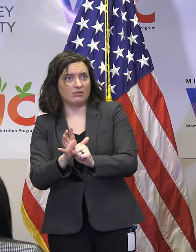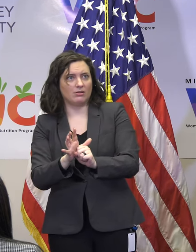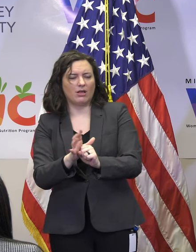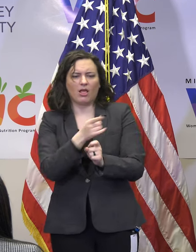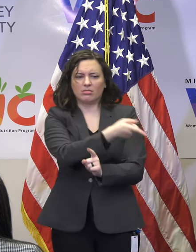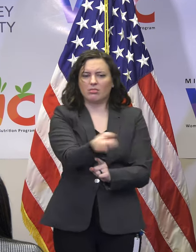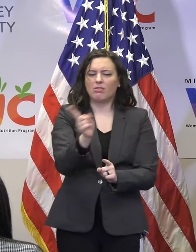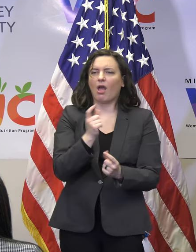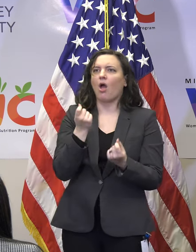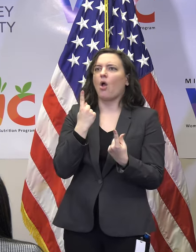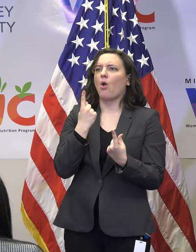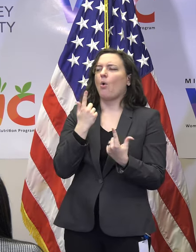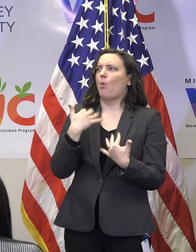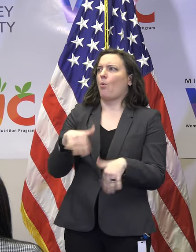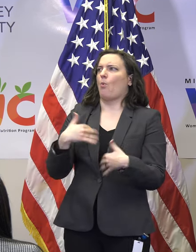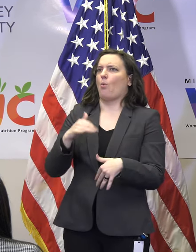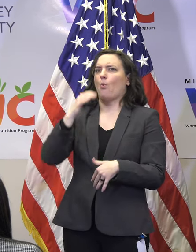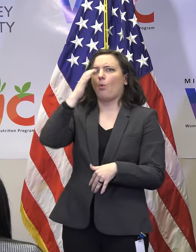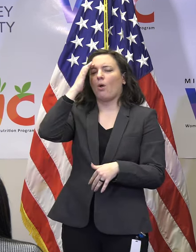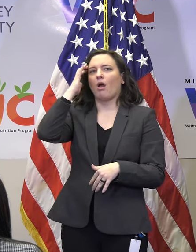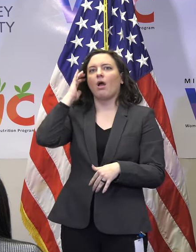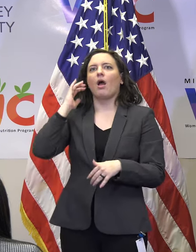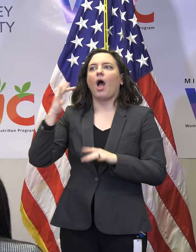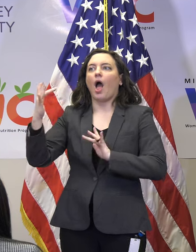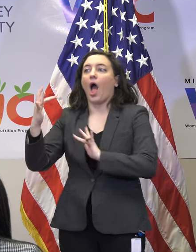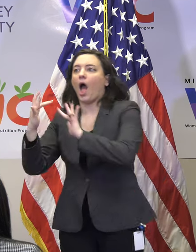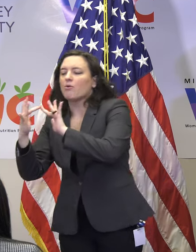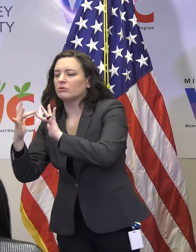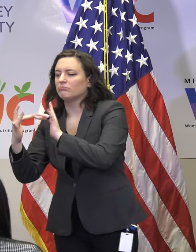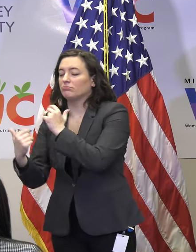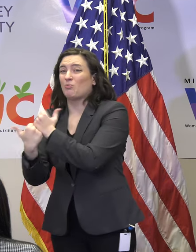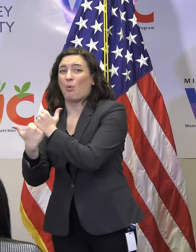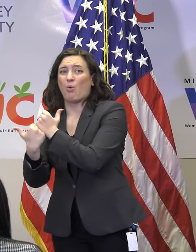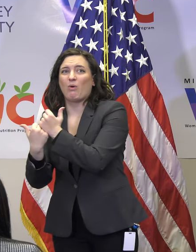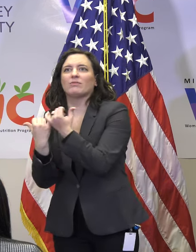sure that outreach continued.